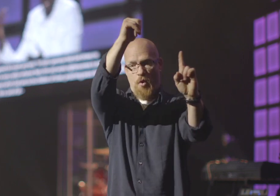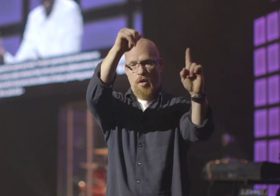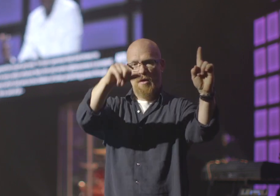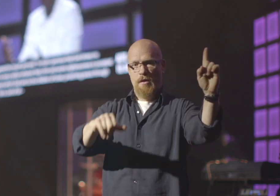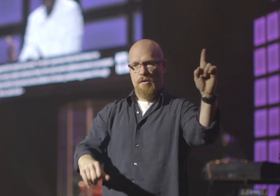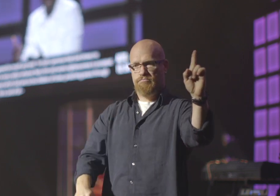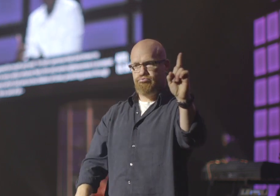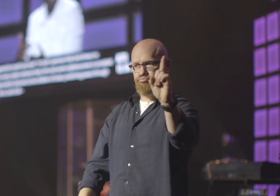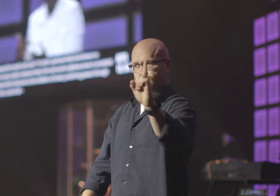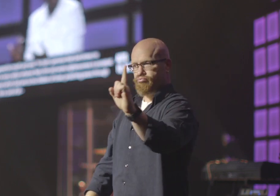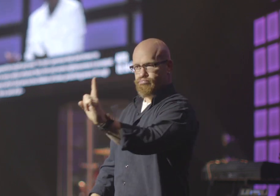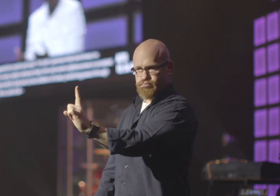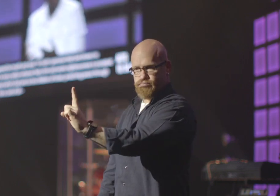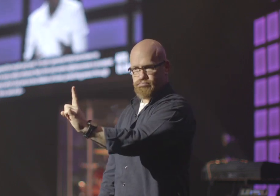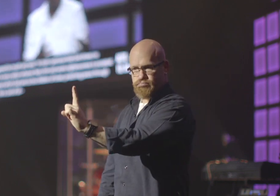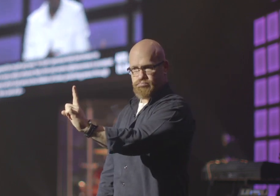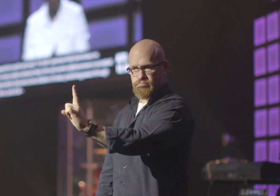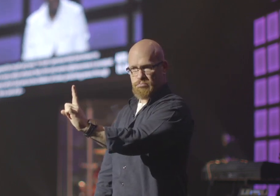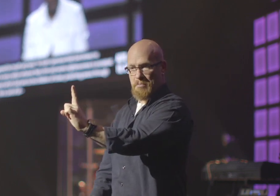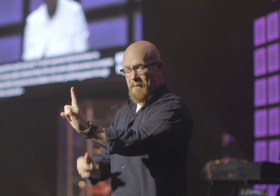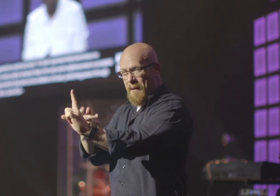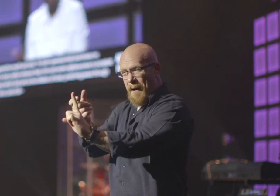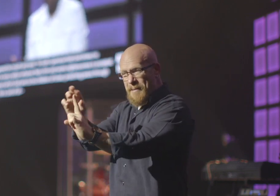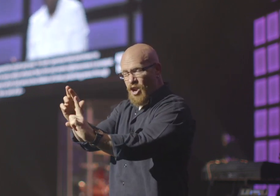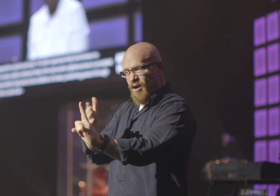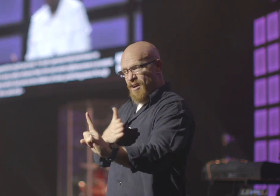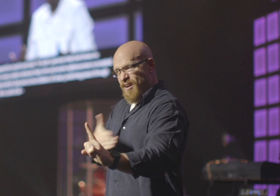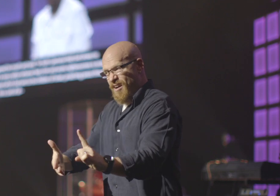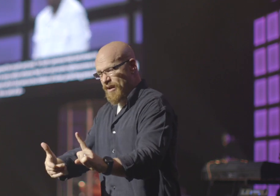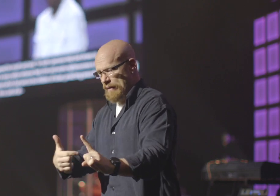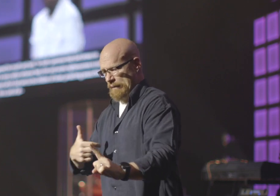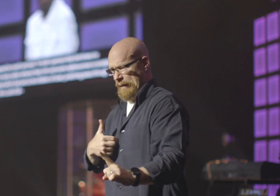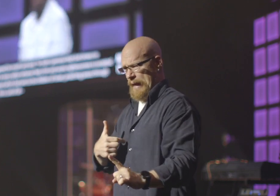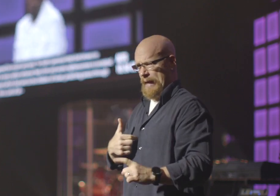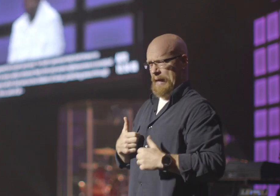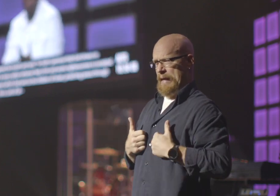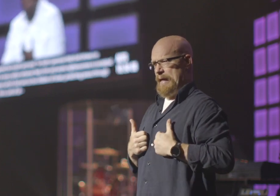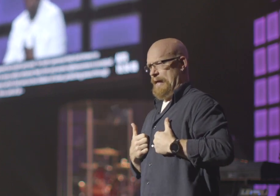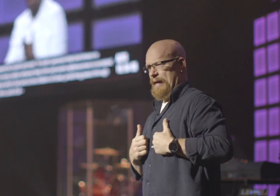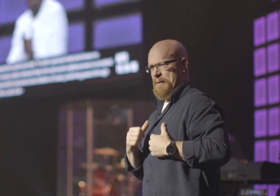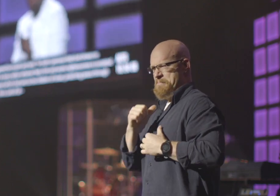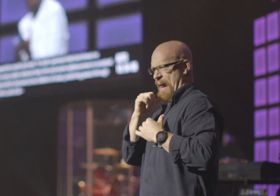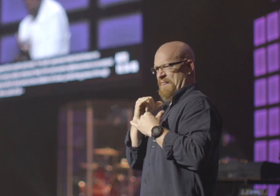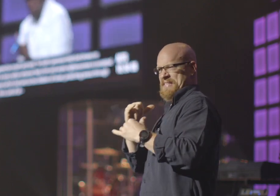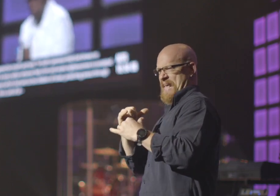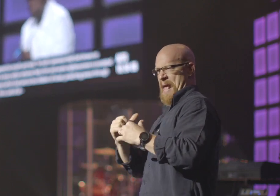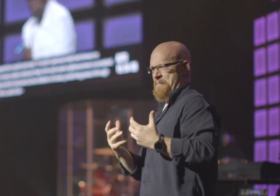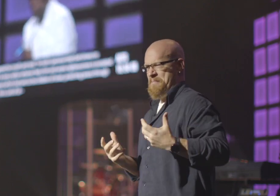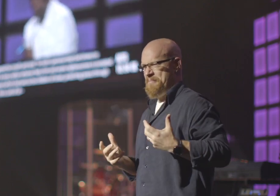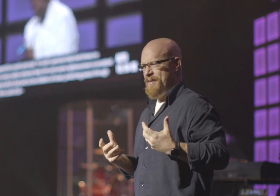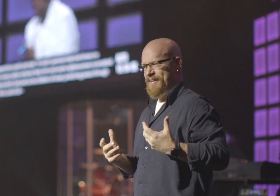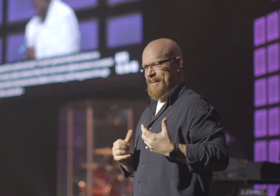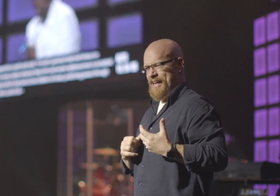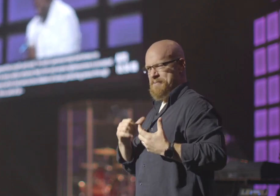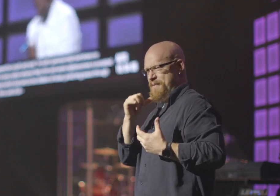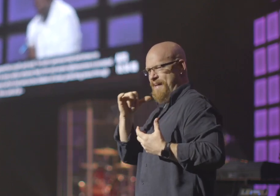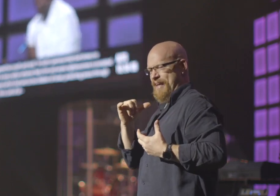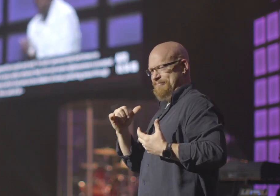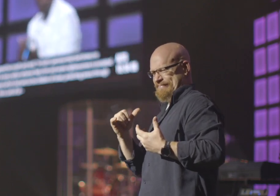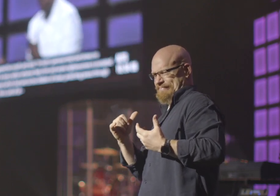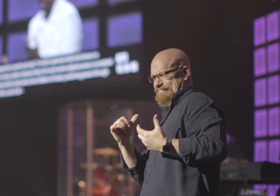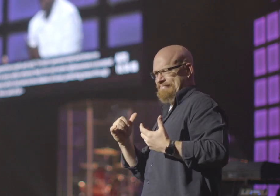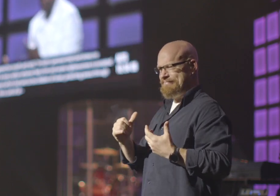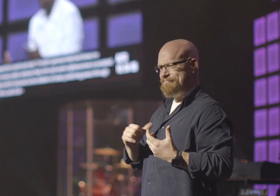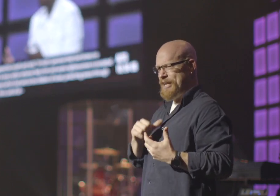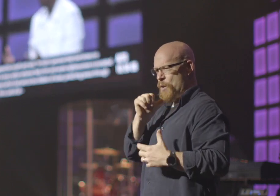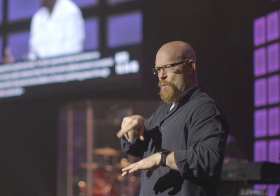the setting. It was like, what, you know, so that's what Peter said. You know I'm supposed to be here because we don't fellowship. We